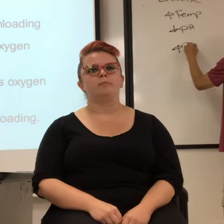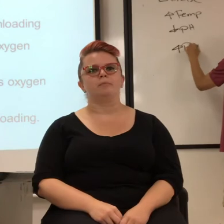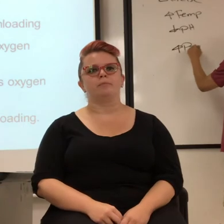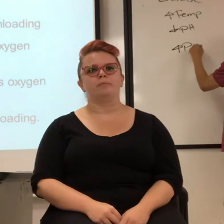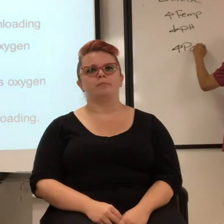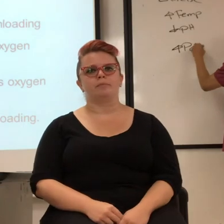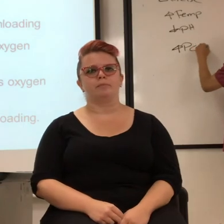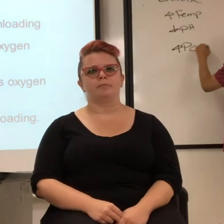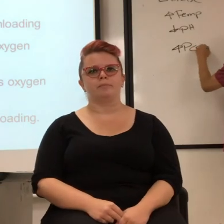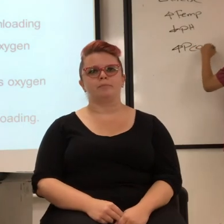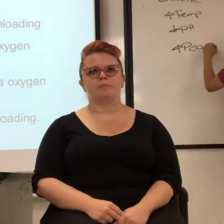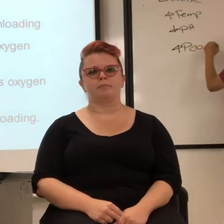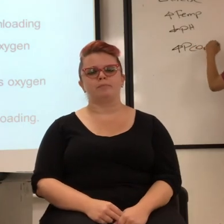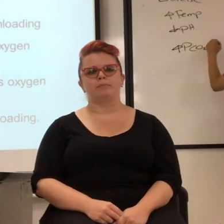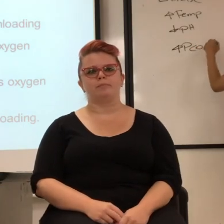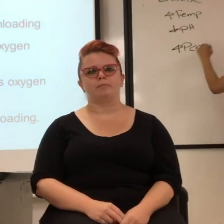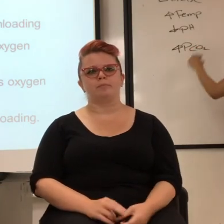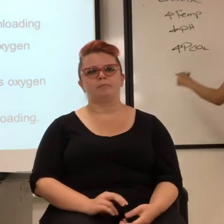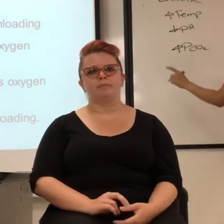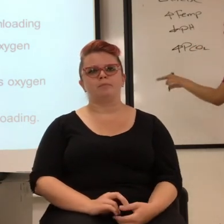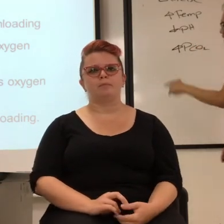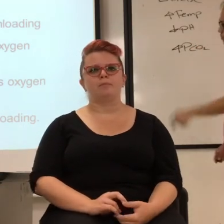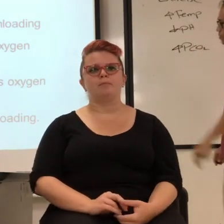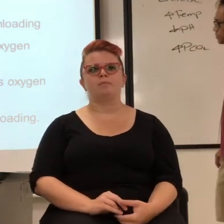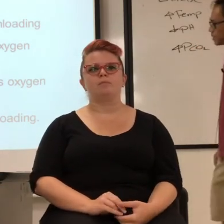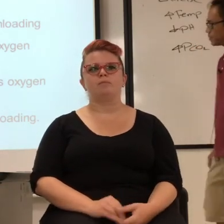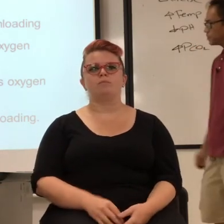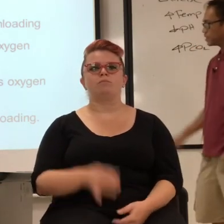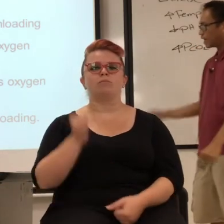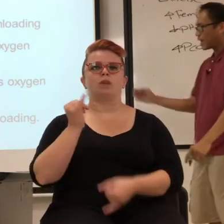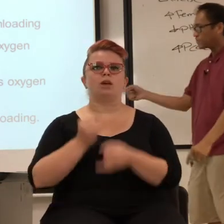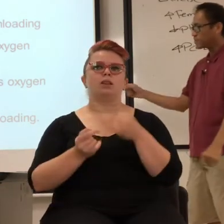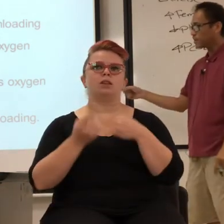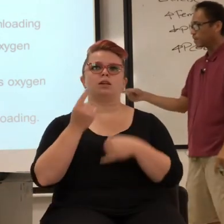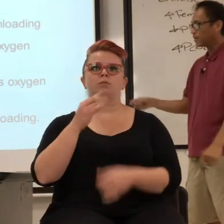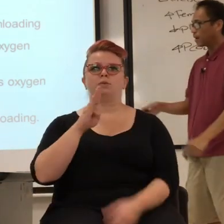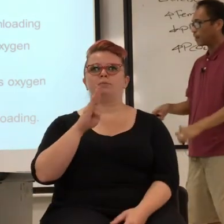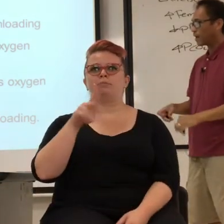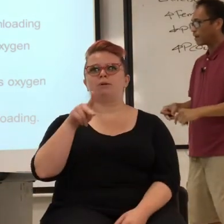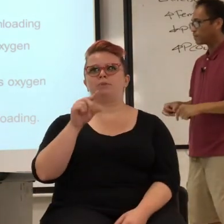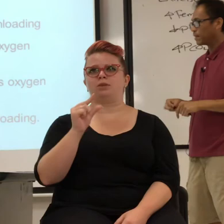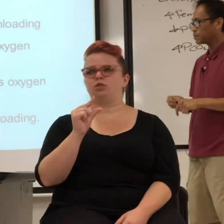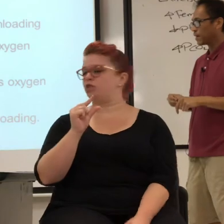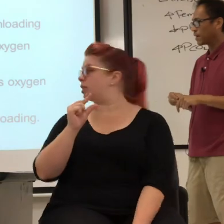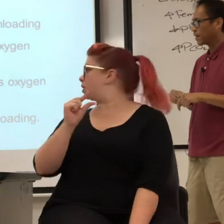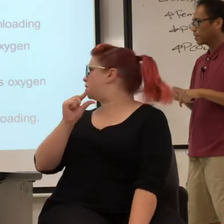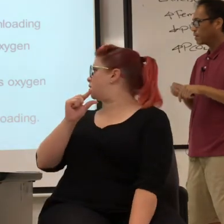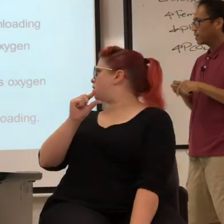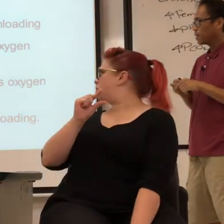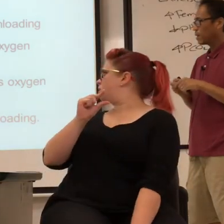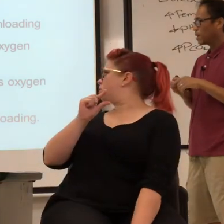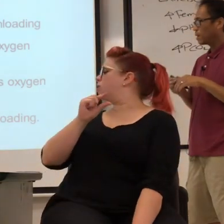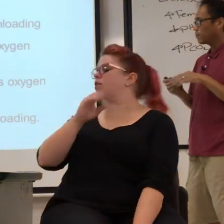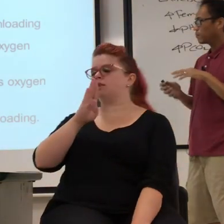Increase partial pressure CO2. Well, the last one is BPG. I have to tell you about that. I haven't mentioned that